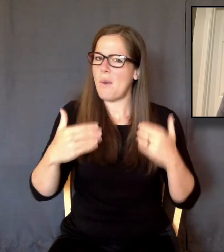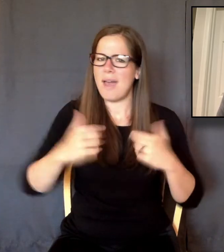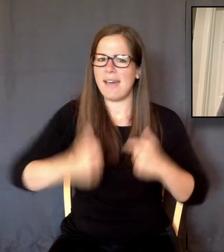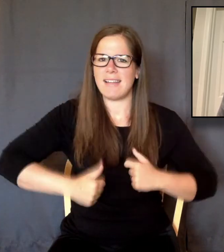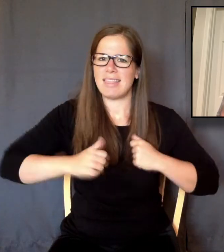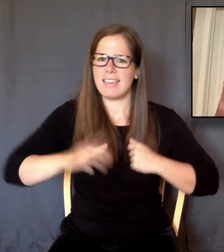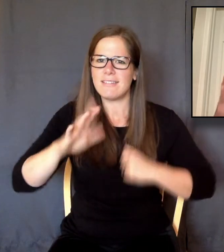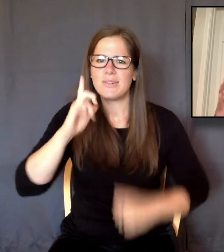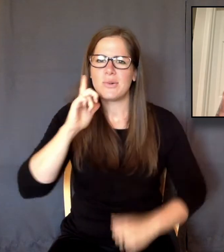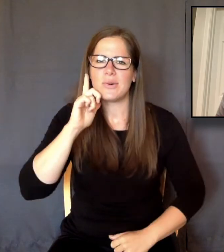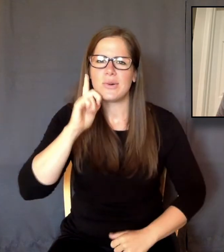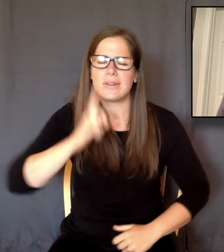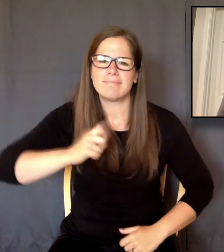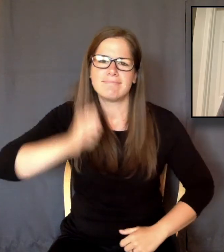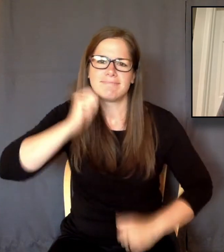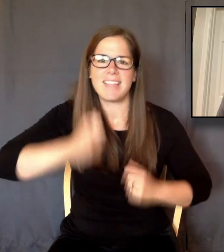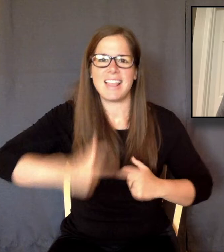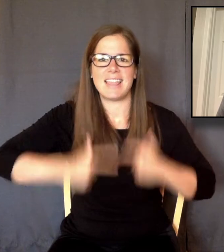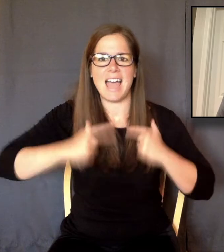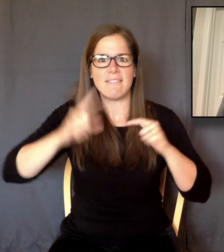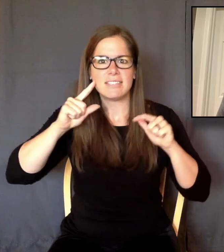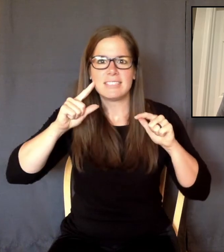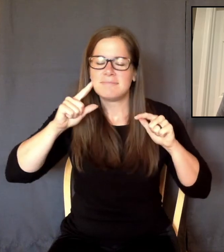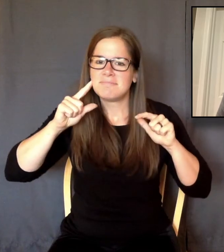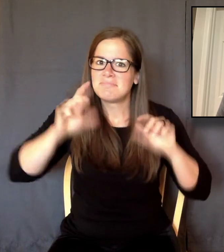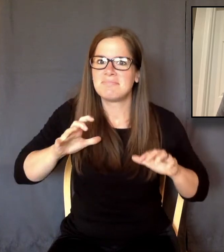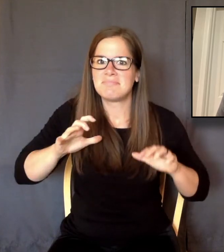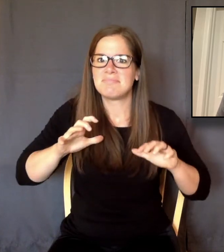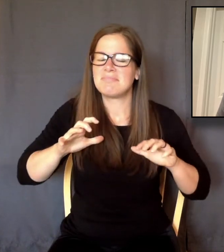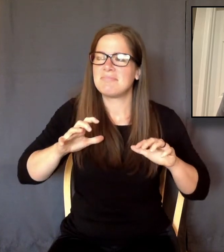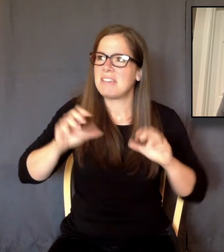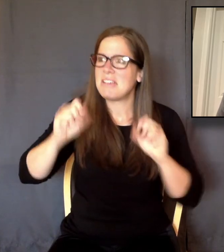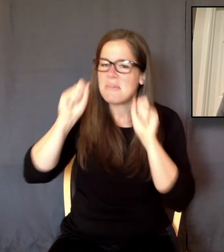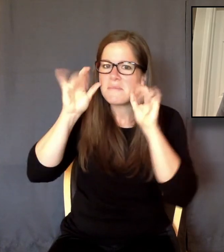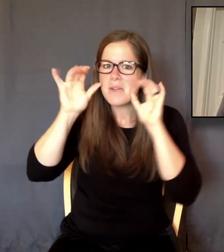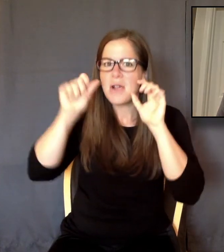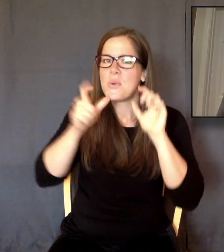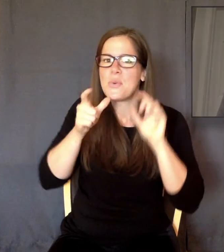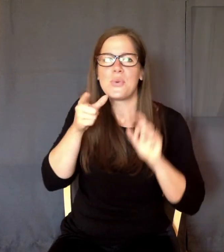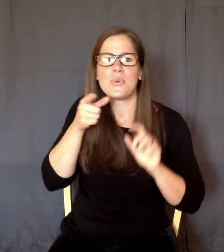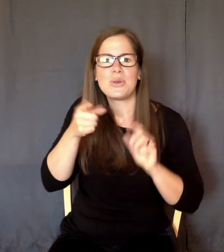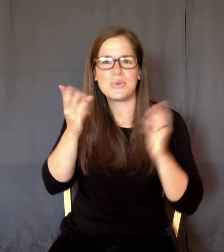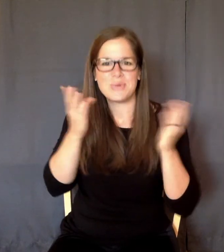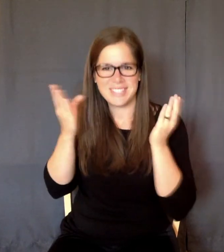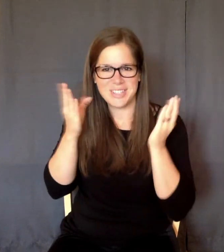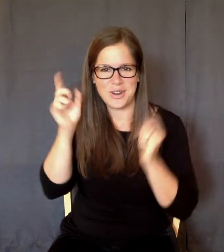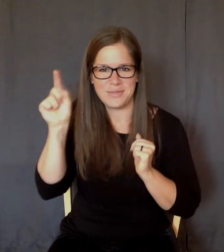unto salvation. So live unashamed today and be in awe of whom you serve.